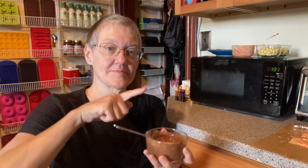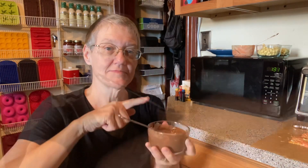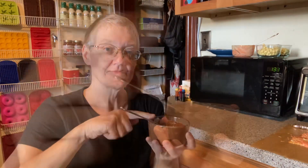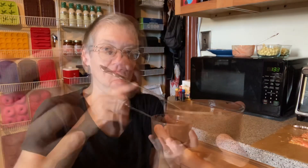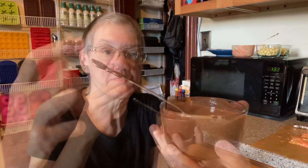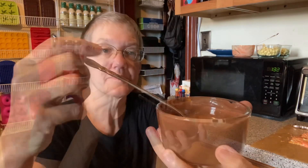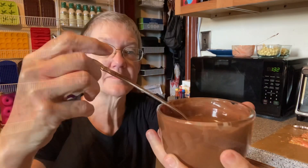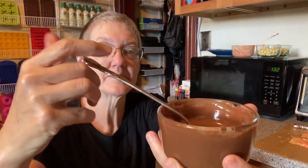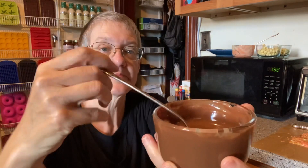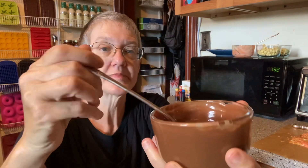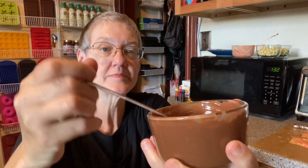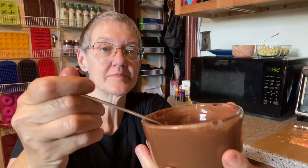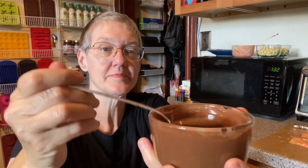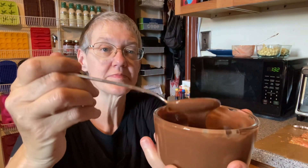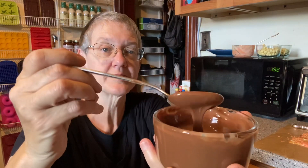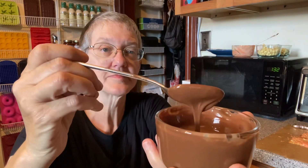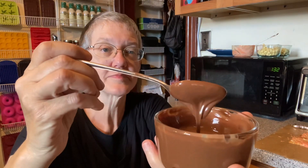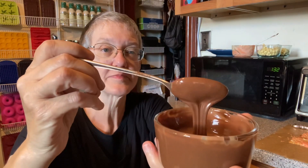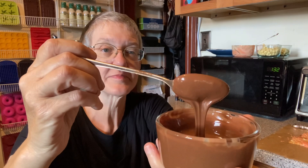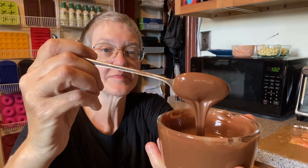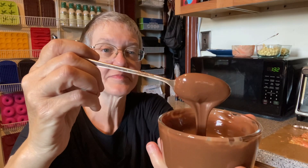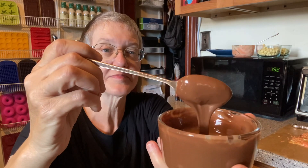Stir, stir, stir until it melts.